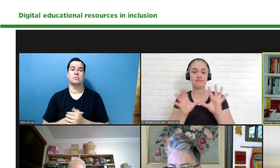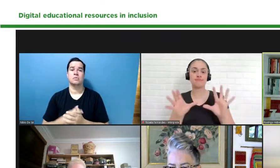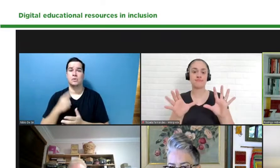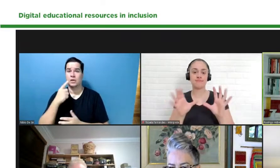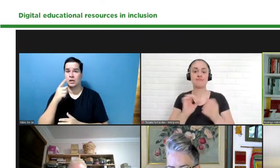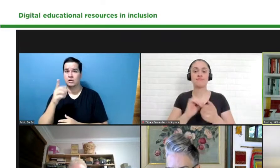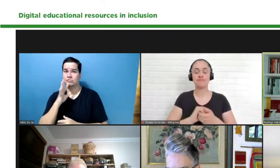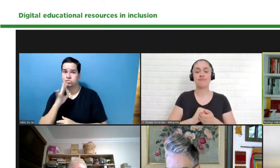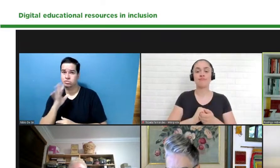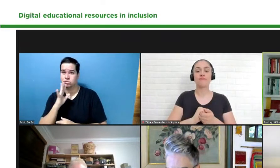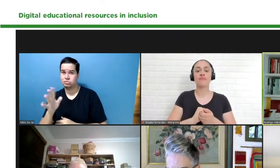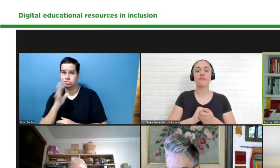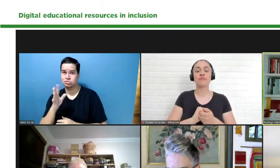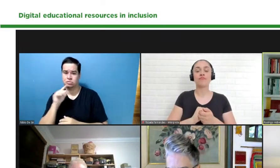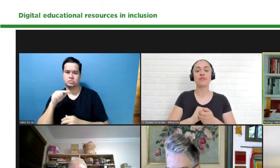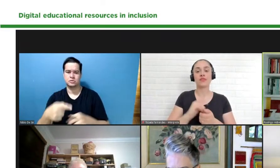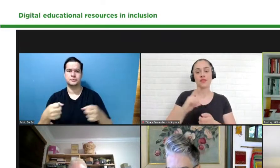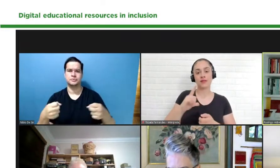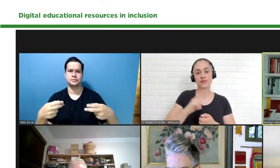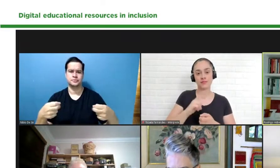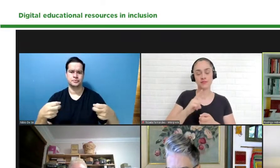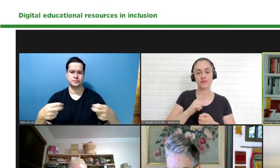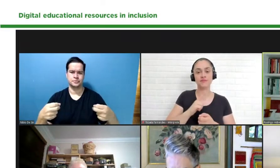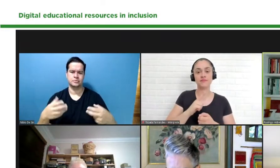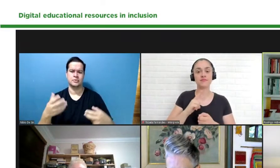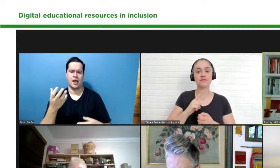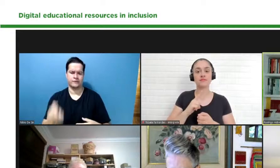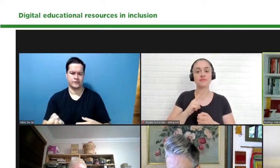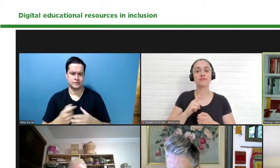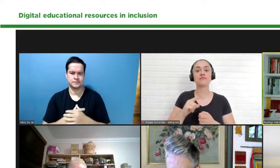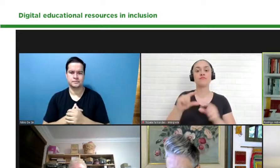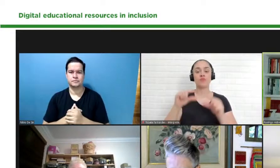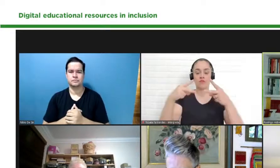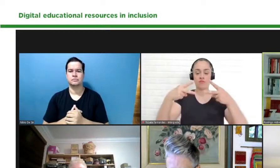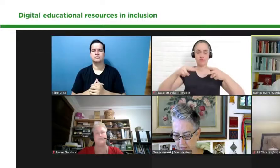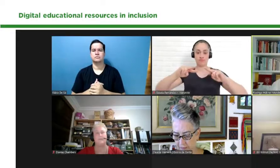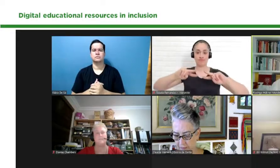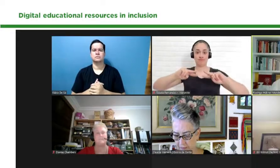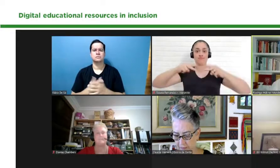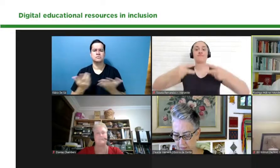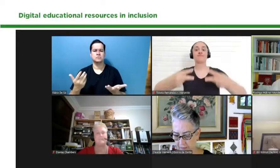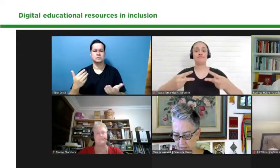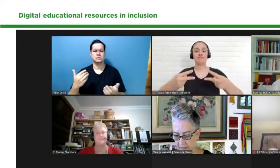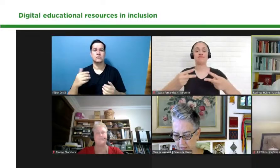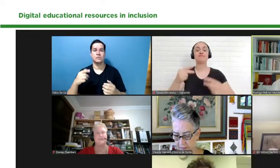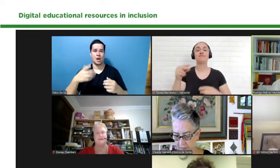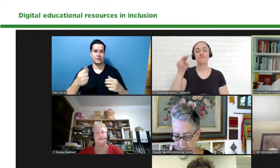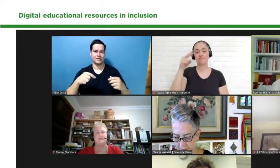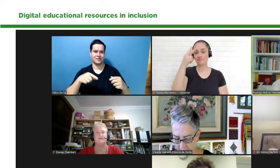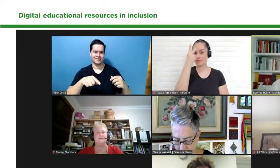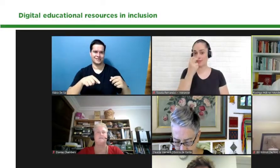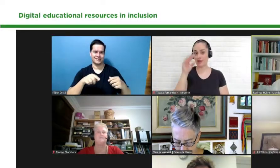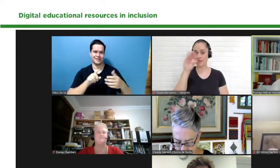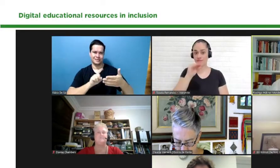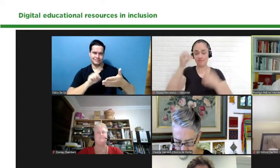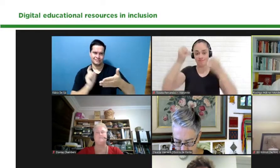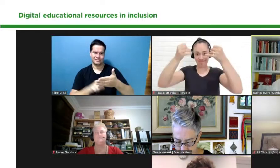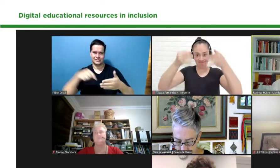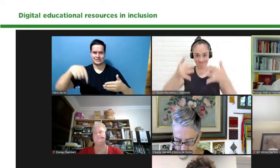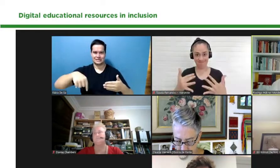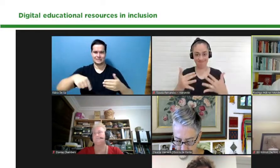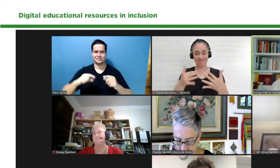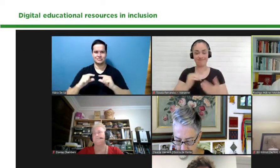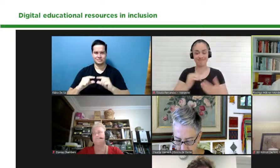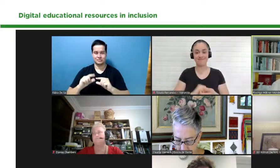audio channel, accessible through the link available at the description of the video. So all you